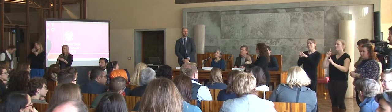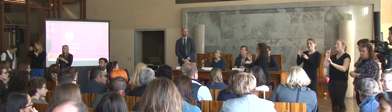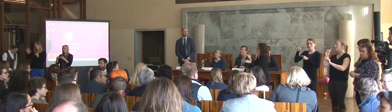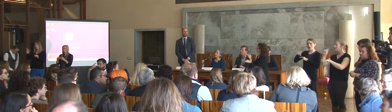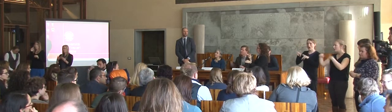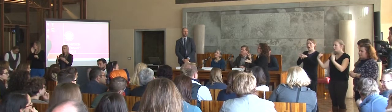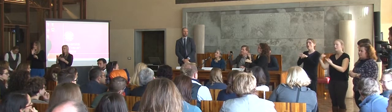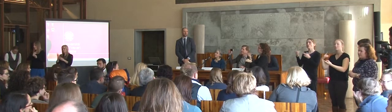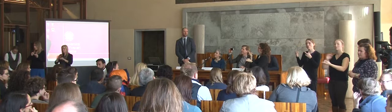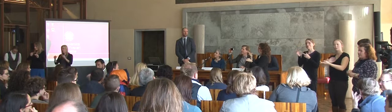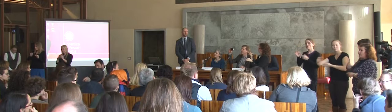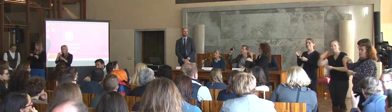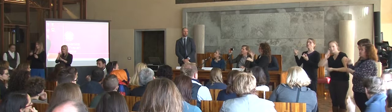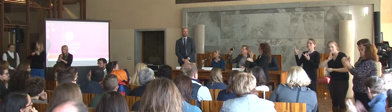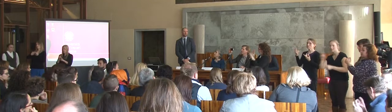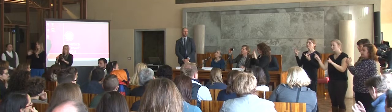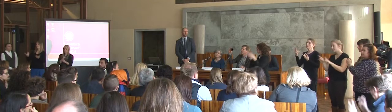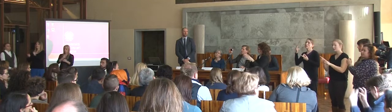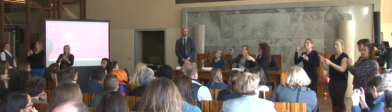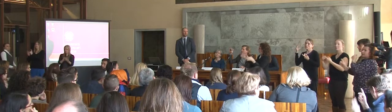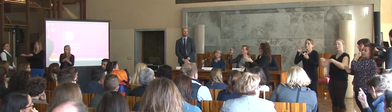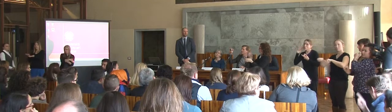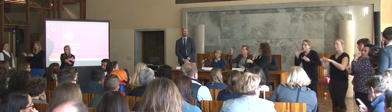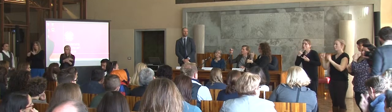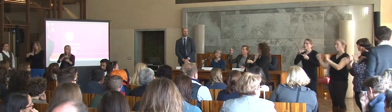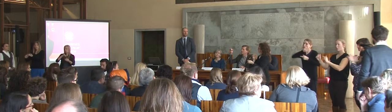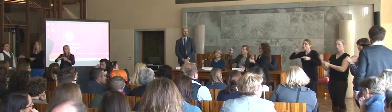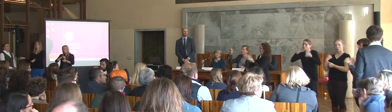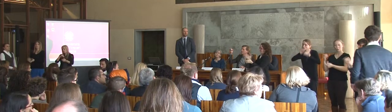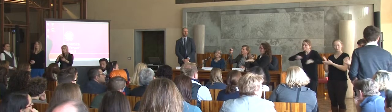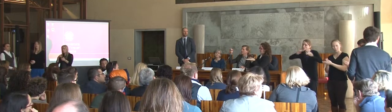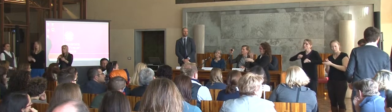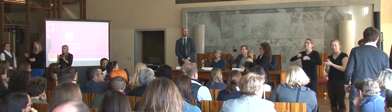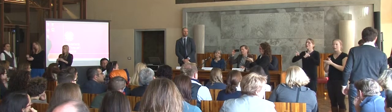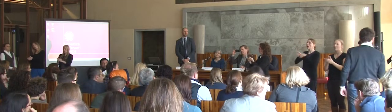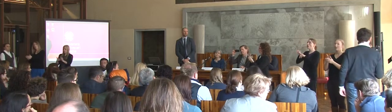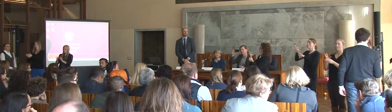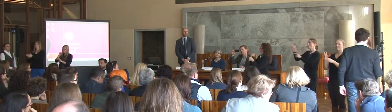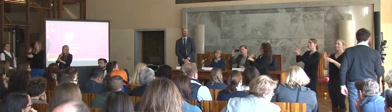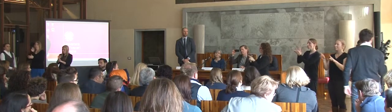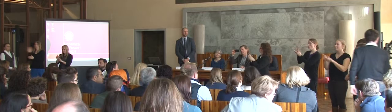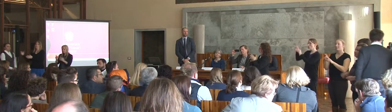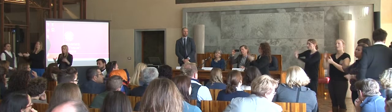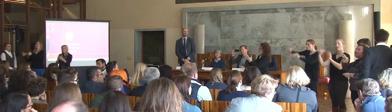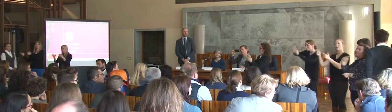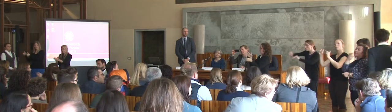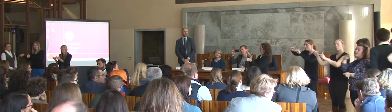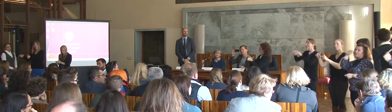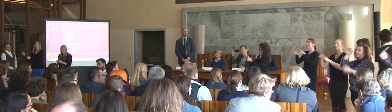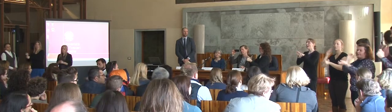deaf, both for interpreting services and as a support for the deaf families.